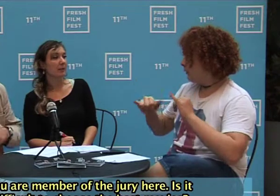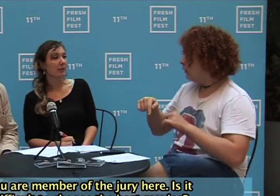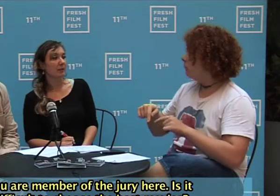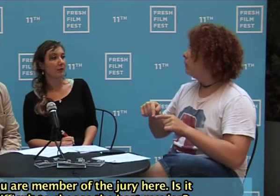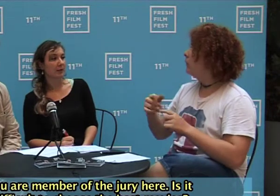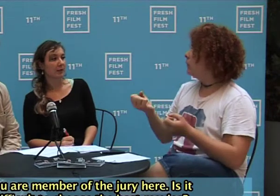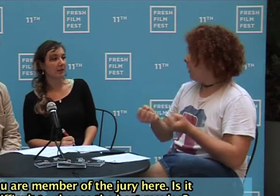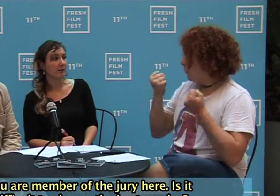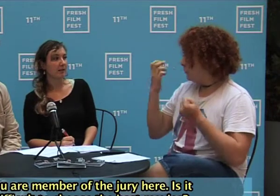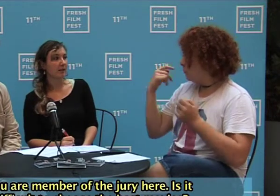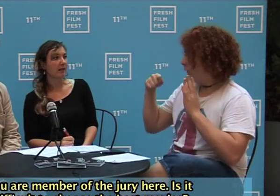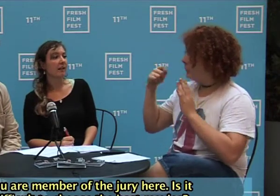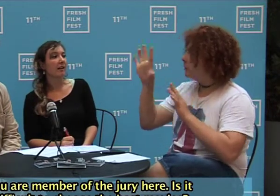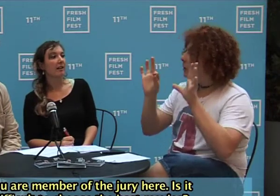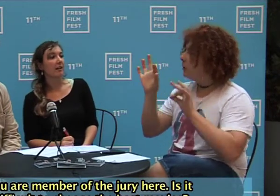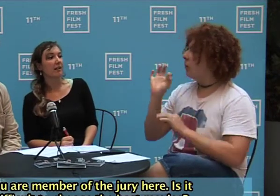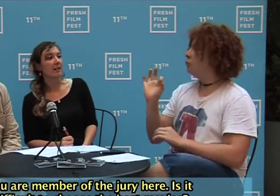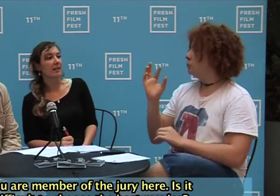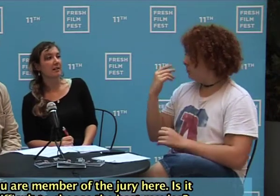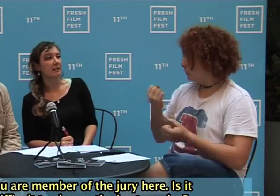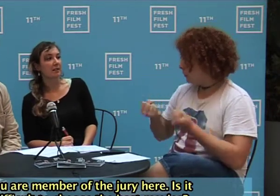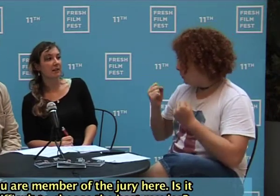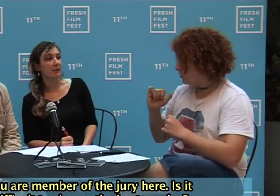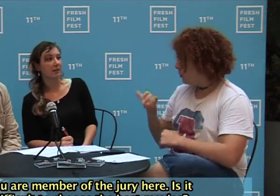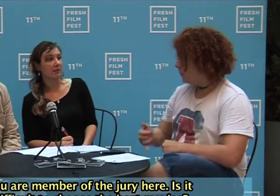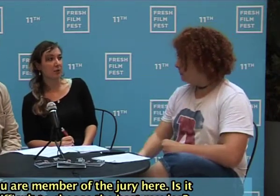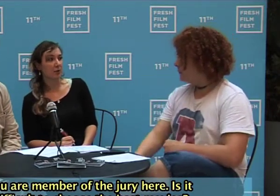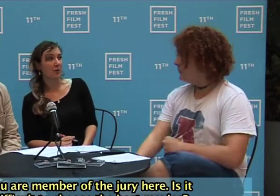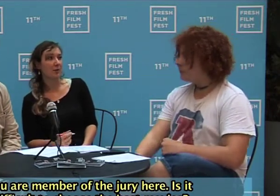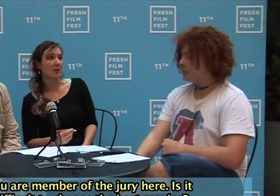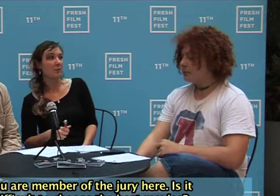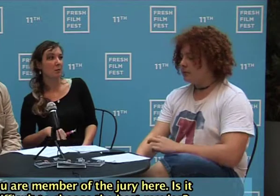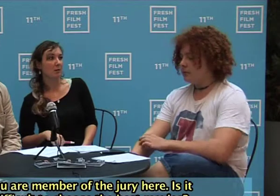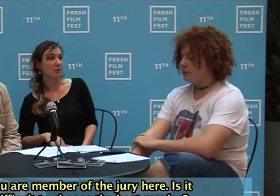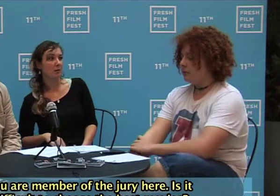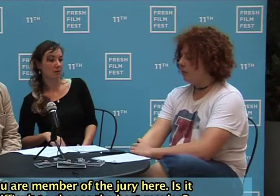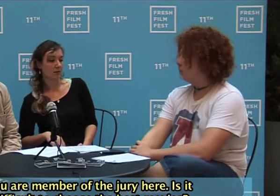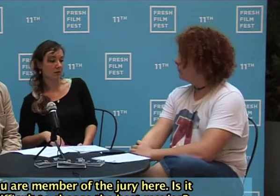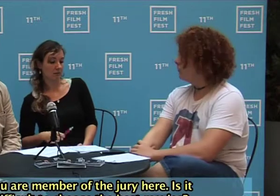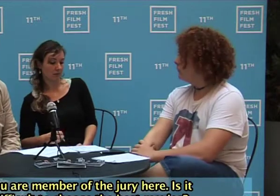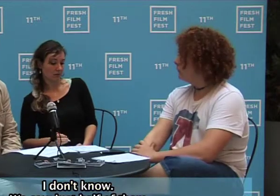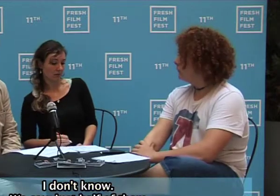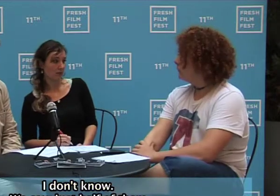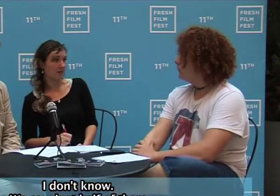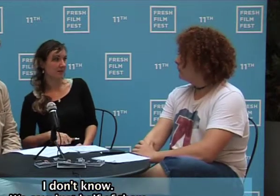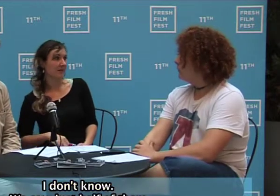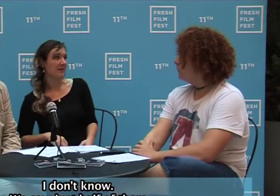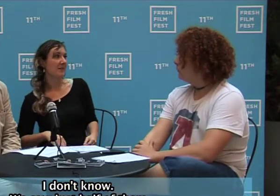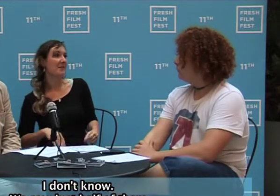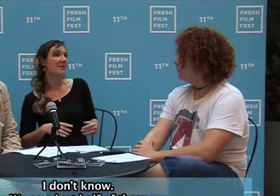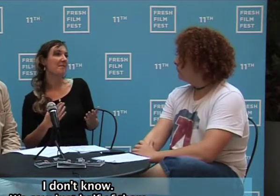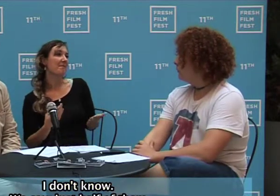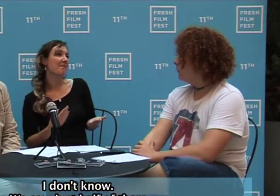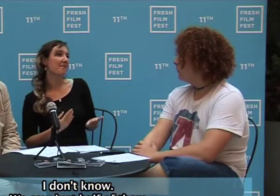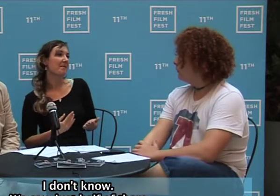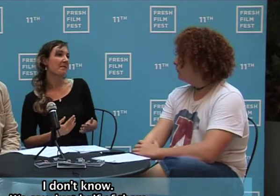You're a member of the jury this year. Is it difficult to choose the best movies? I don't know, because we haven't seen